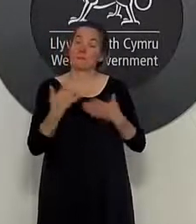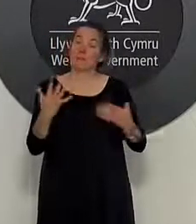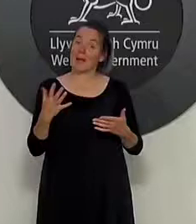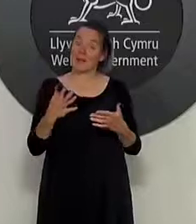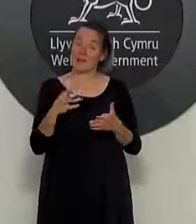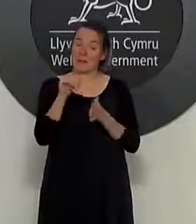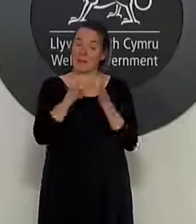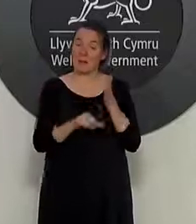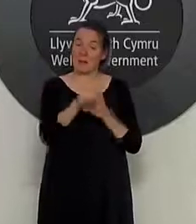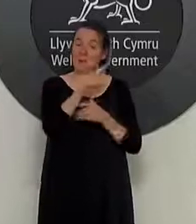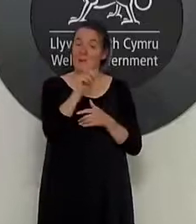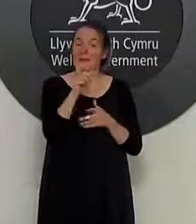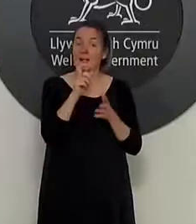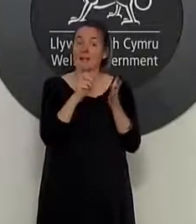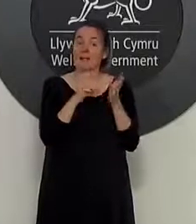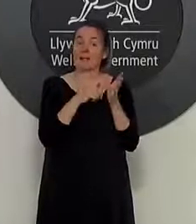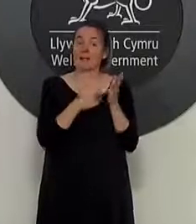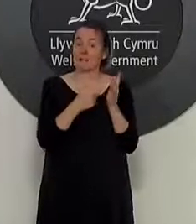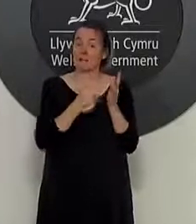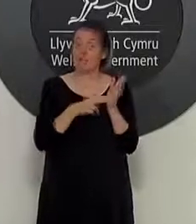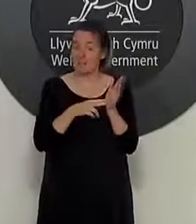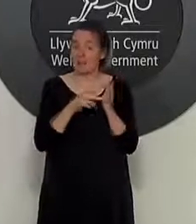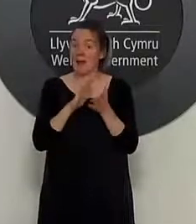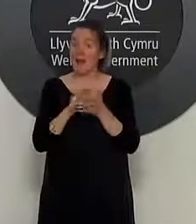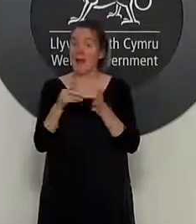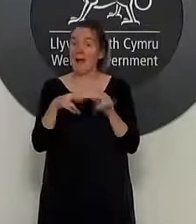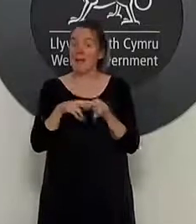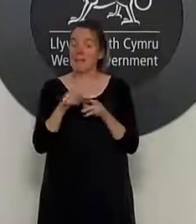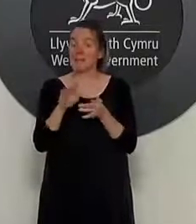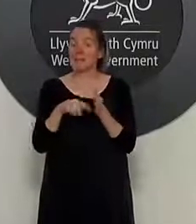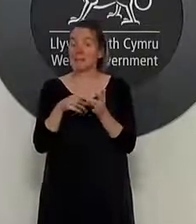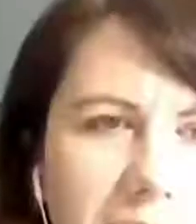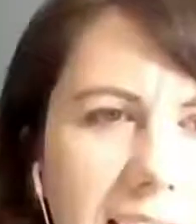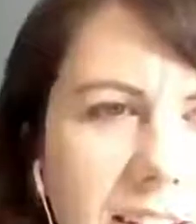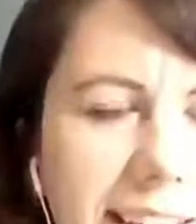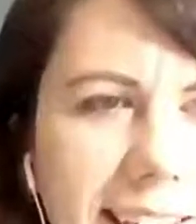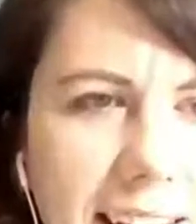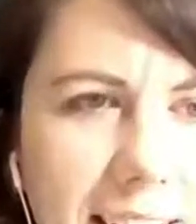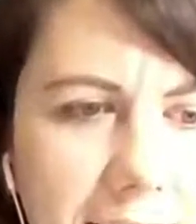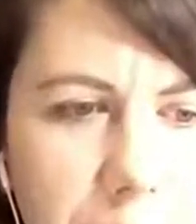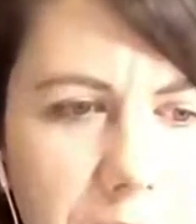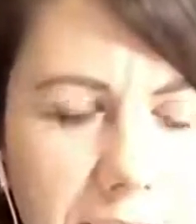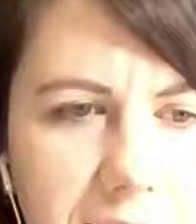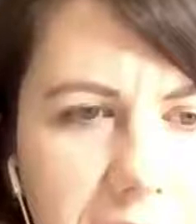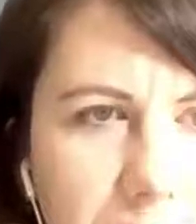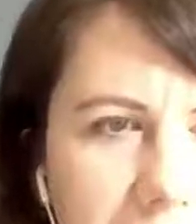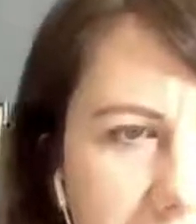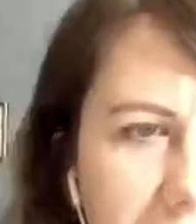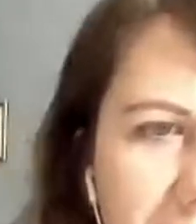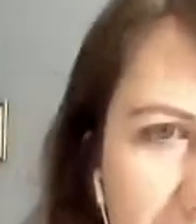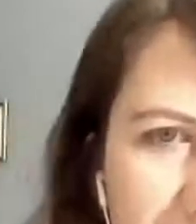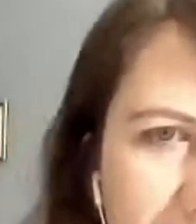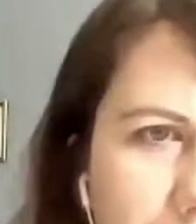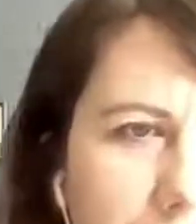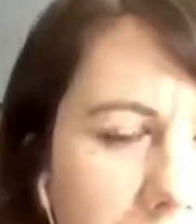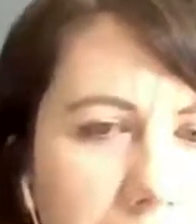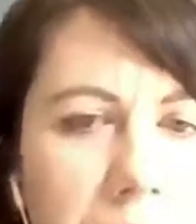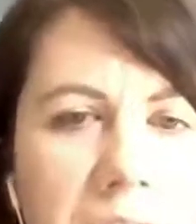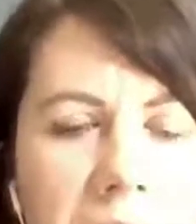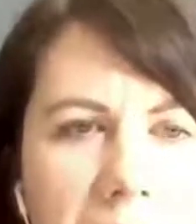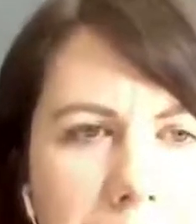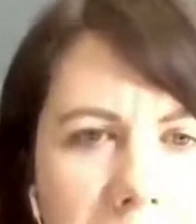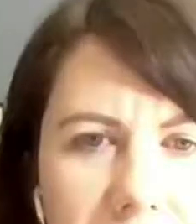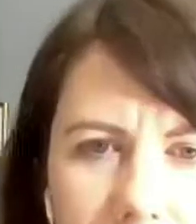begin with, to Catherine Harve-Jones at BBC Wales. Diolch yn fawr chi. Os gallwn ni gael yr atebion yn Gymraeg ac yn Saesneg, os